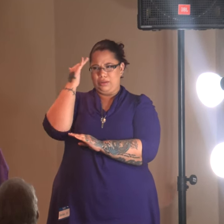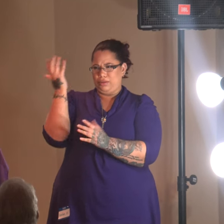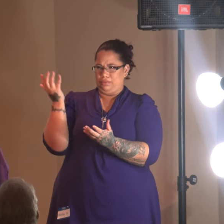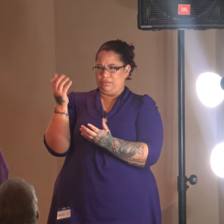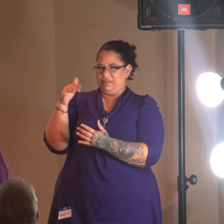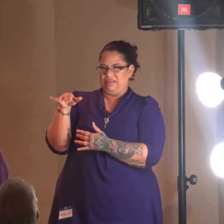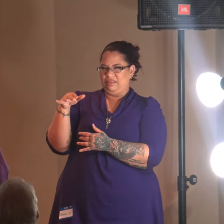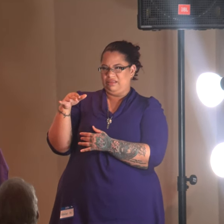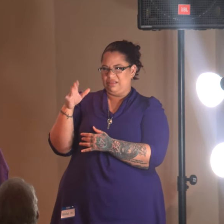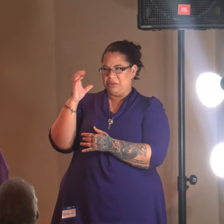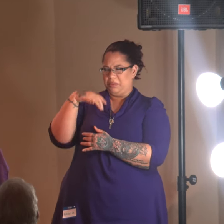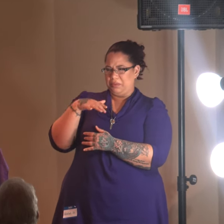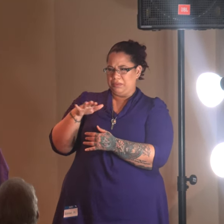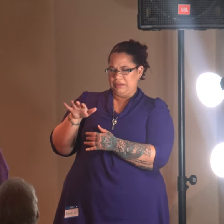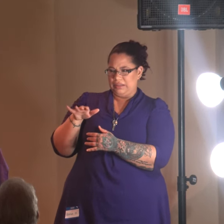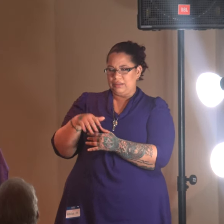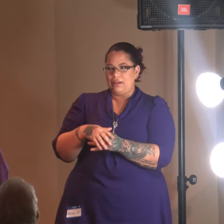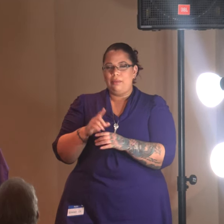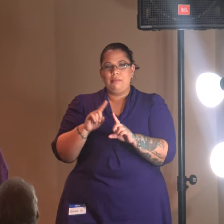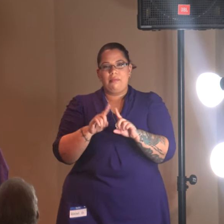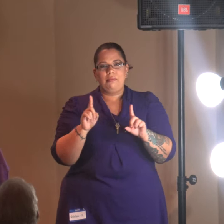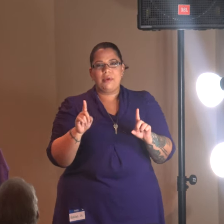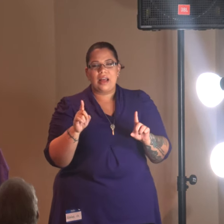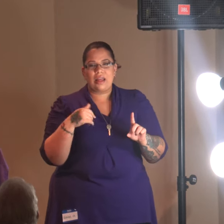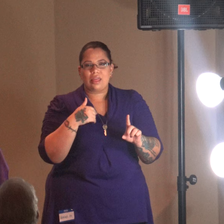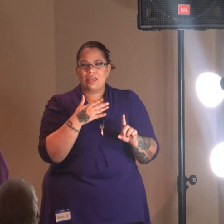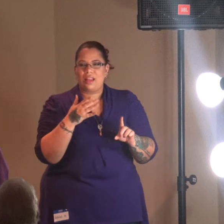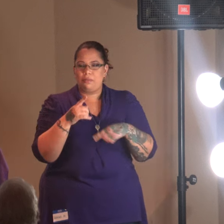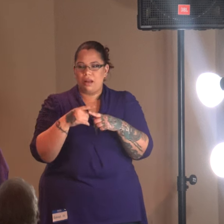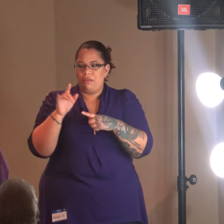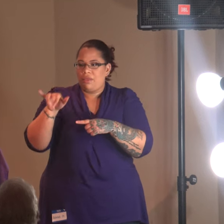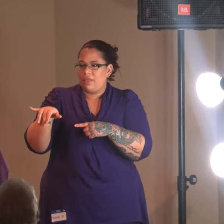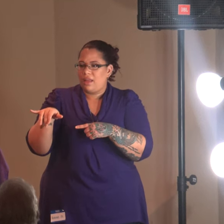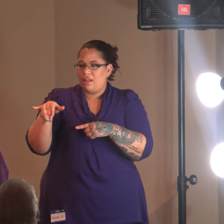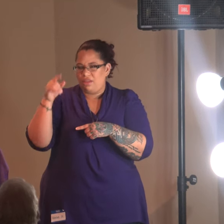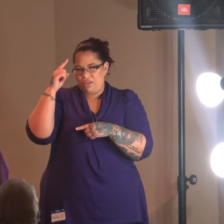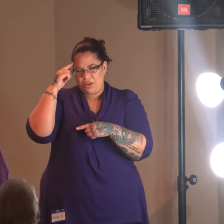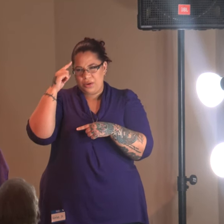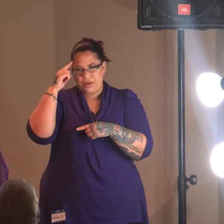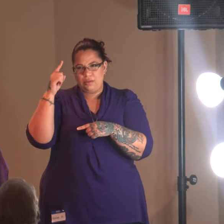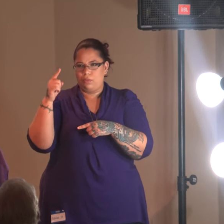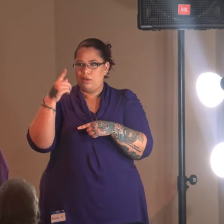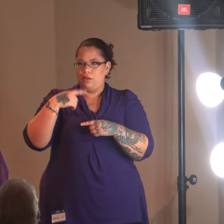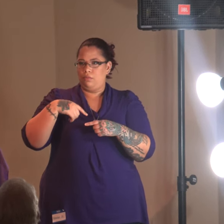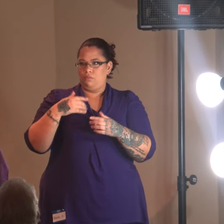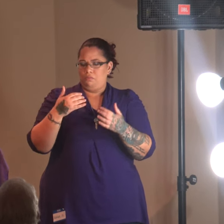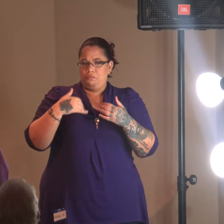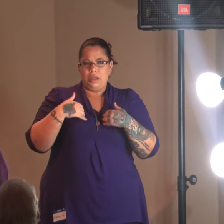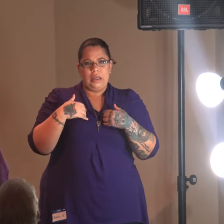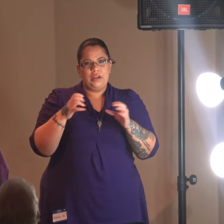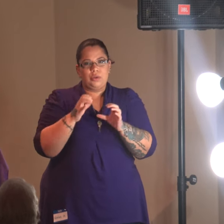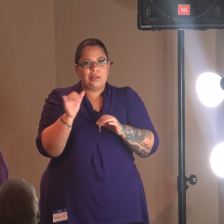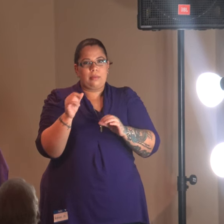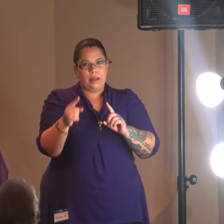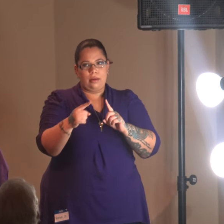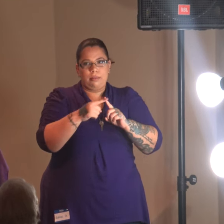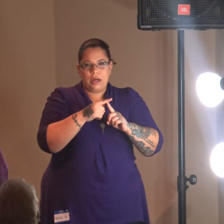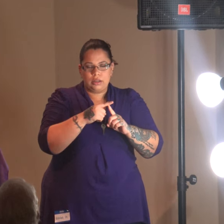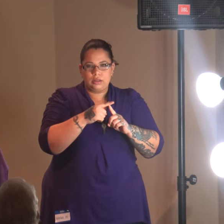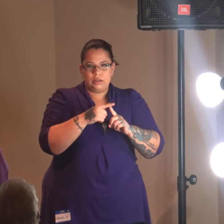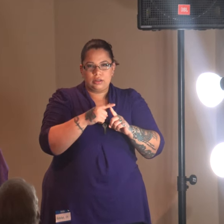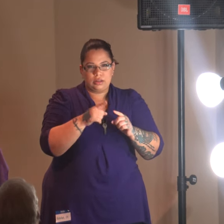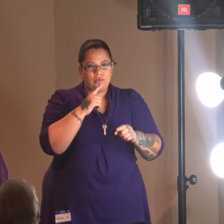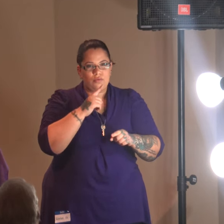consciousness? You know, and the thing about that is we could do that on a positive level too. Like when you see someone thriving